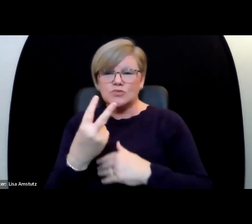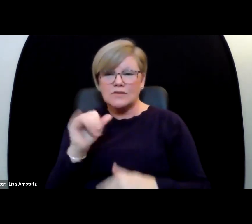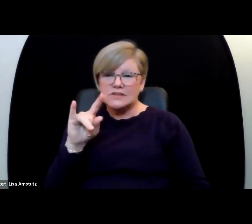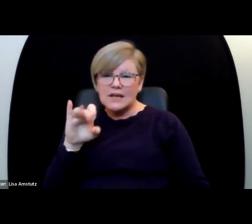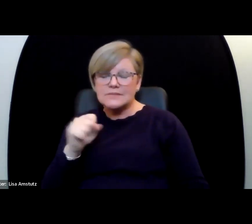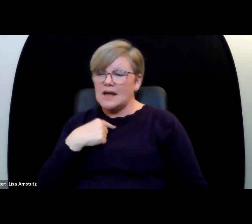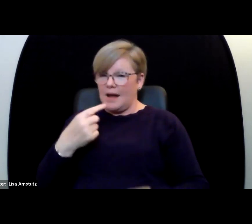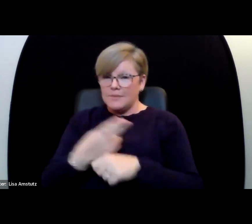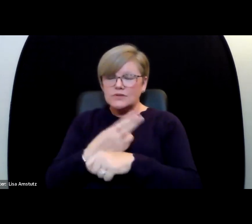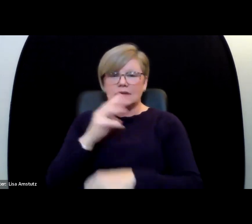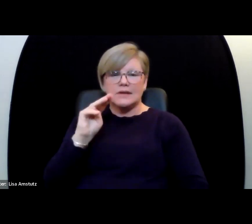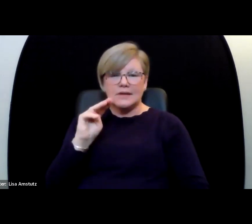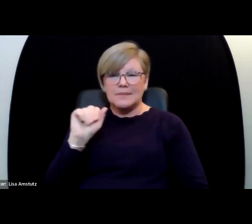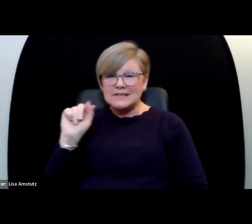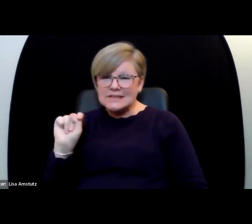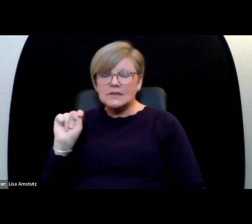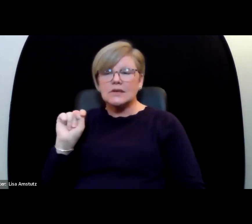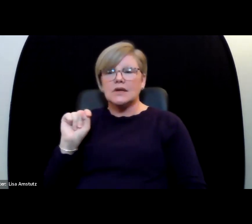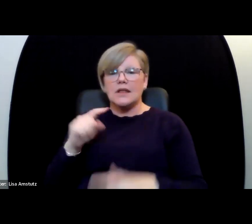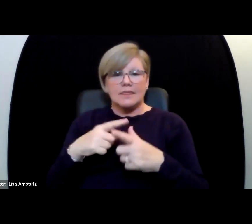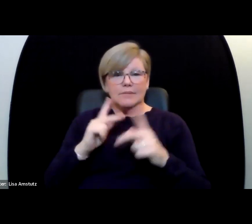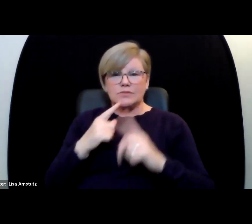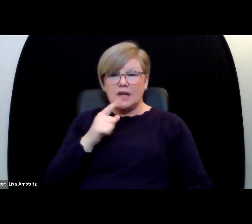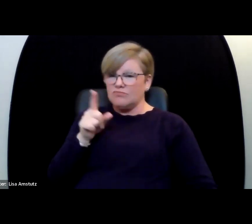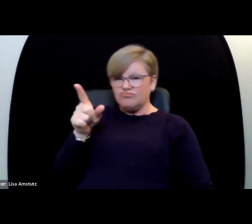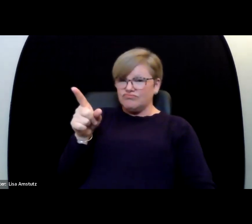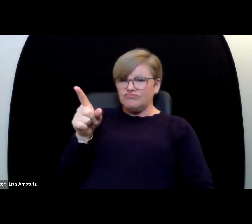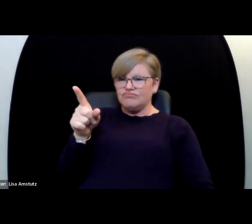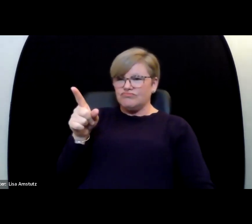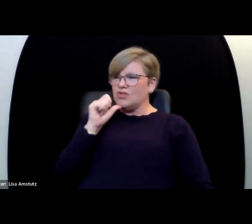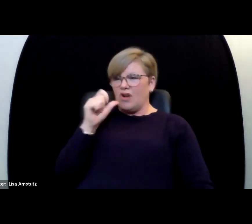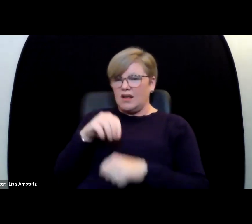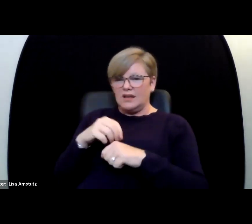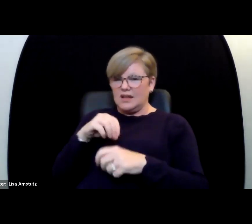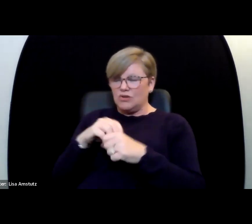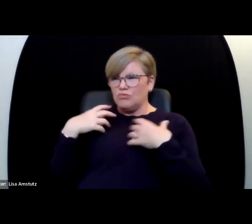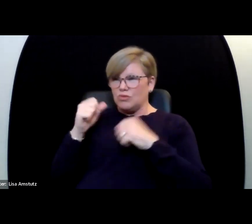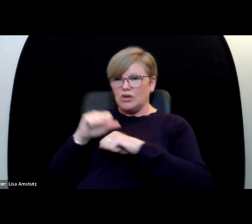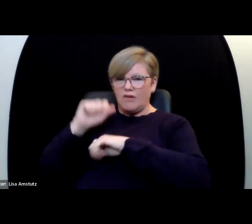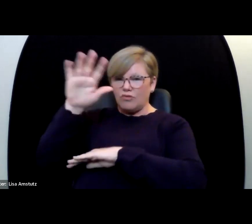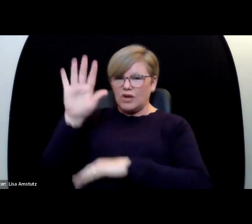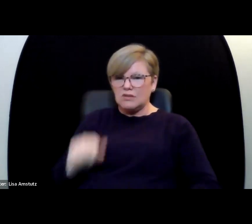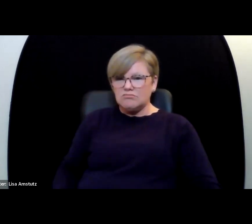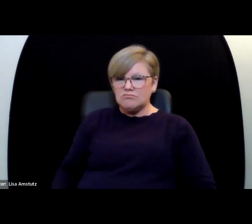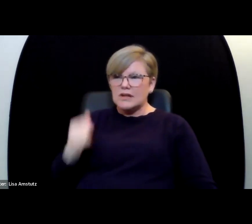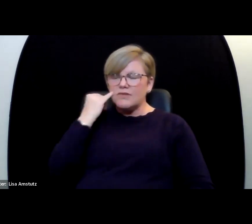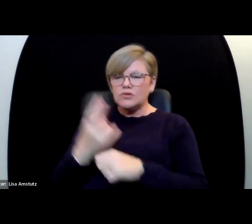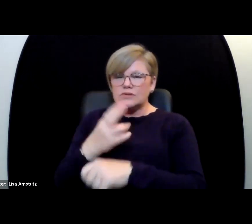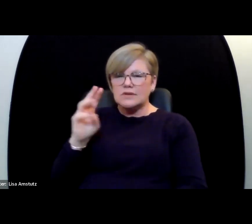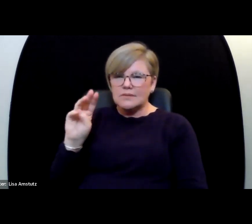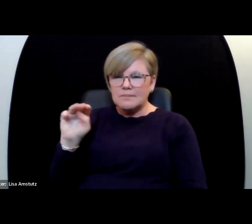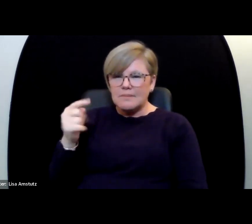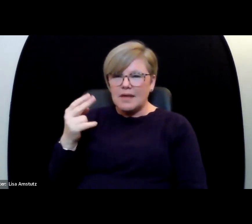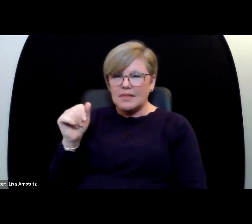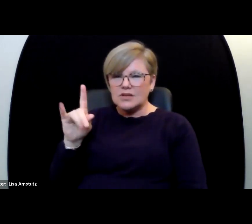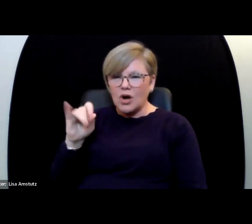MAT, they almost certainly were going to be told they weren't in recovery. If they were on methadone or if they were on Suboxone. First of all,